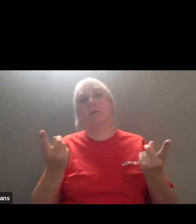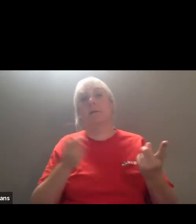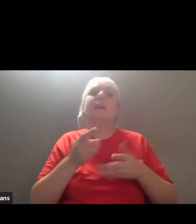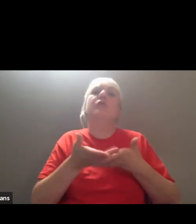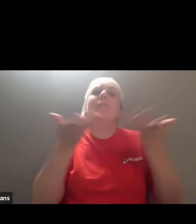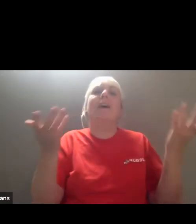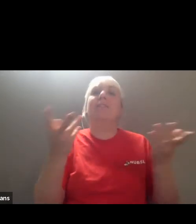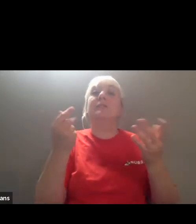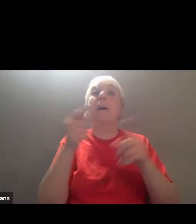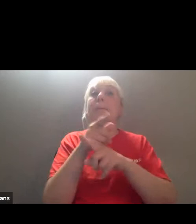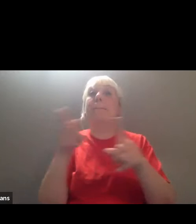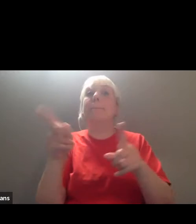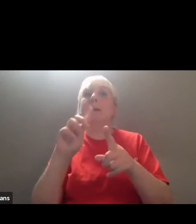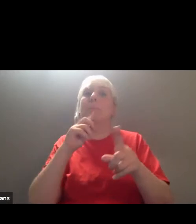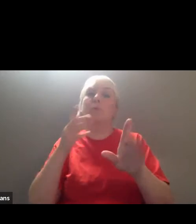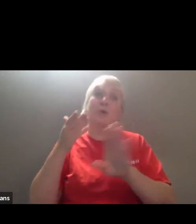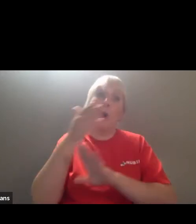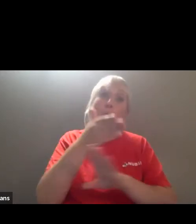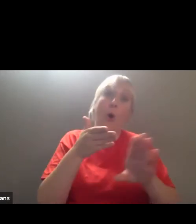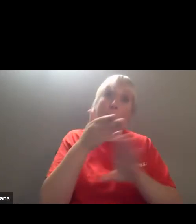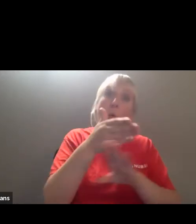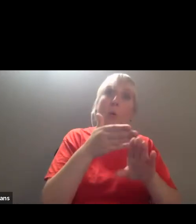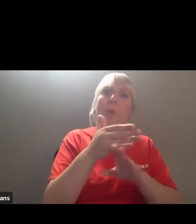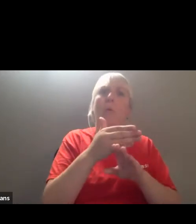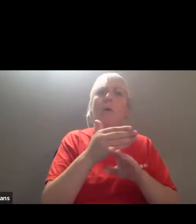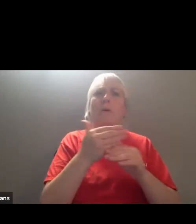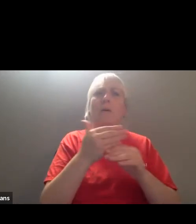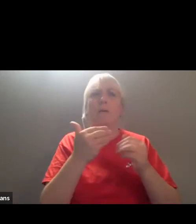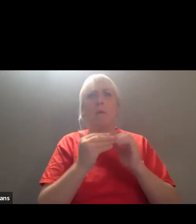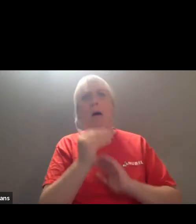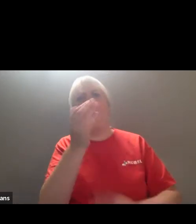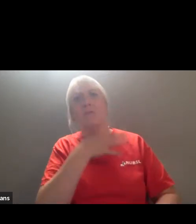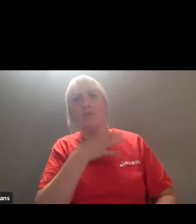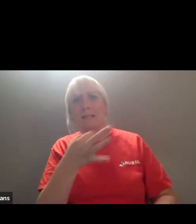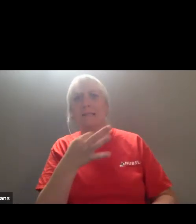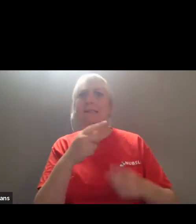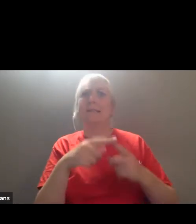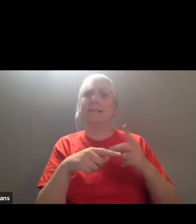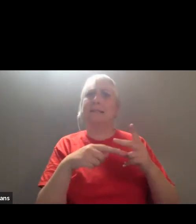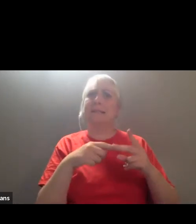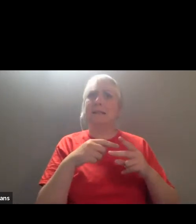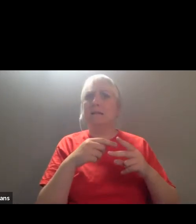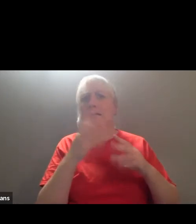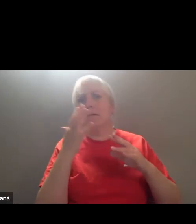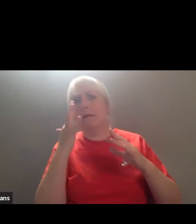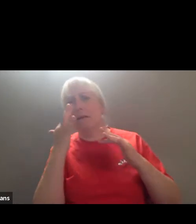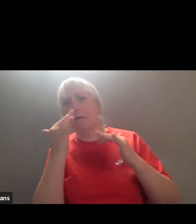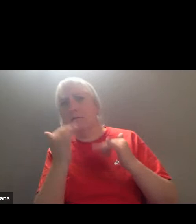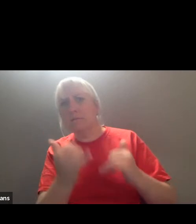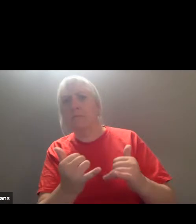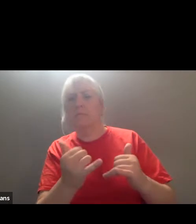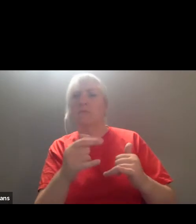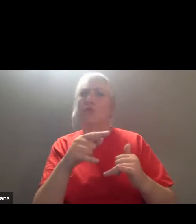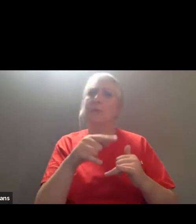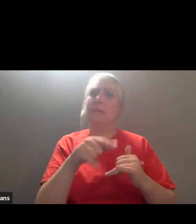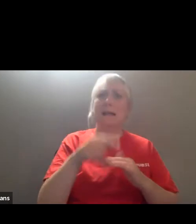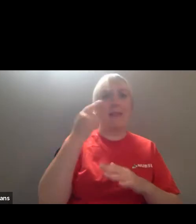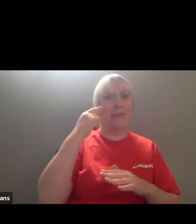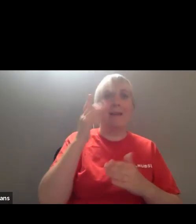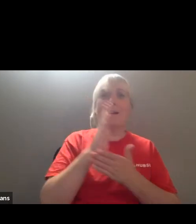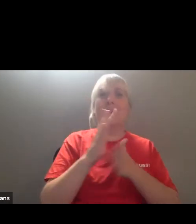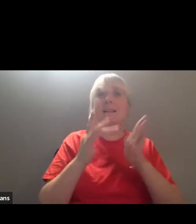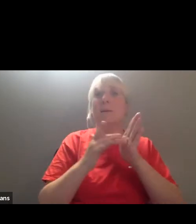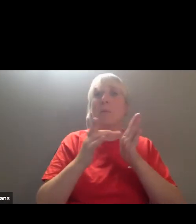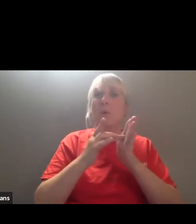be under more risk of sanctions and under more scrutiny because of their lack of ability to provide it safely. So I think we've got